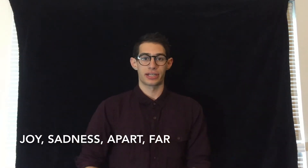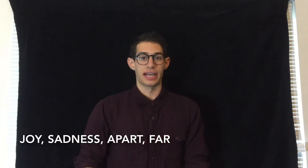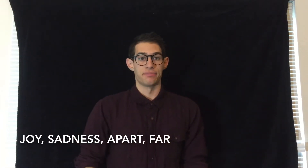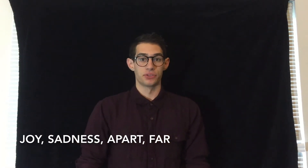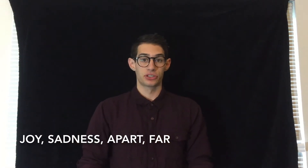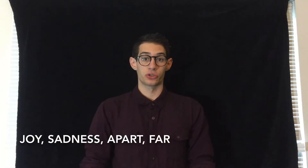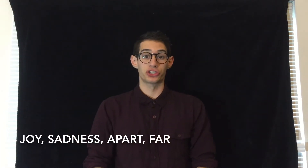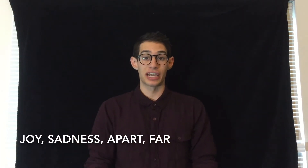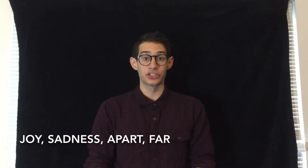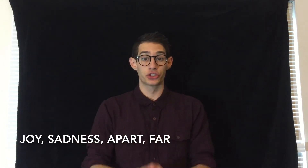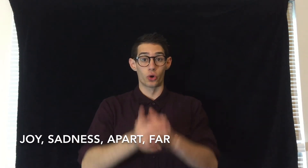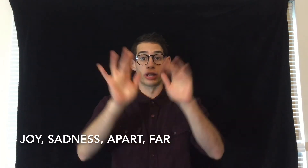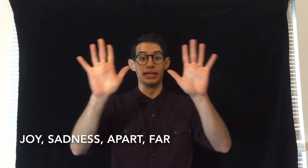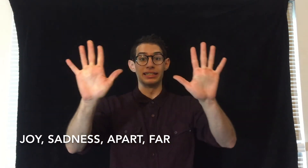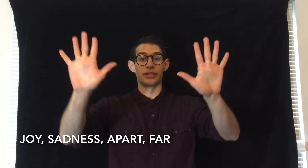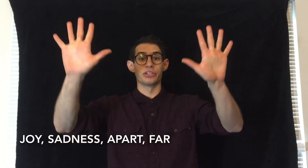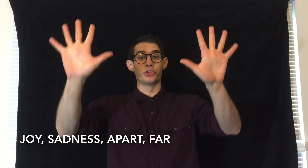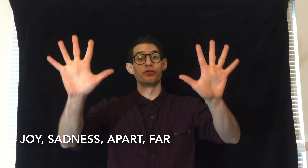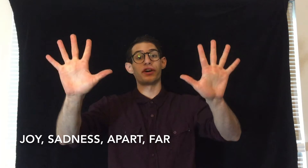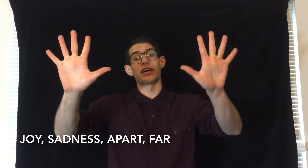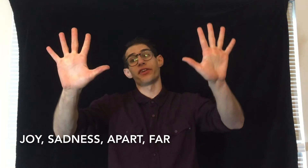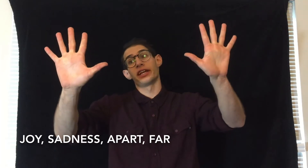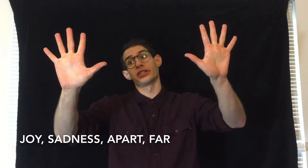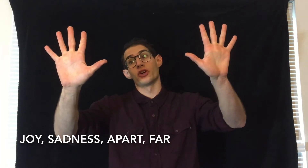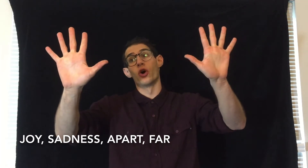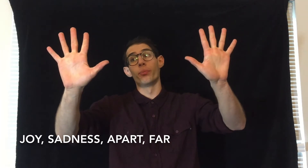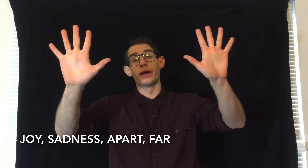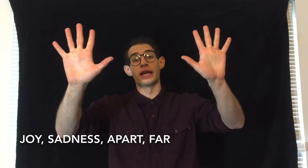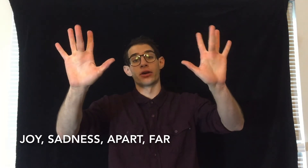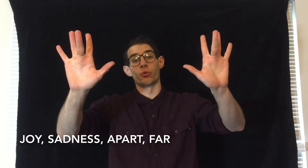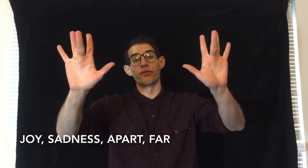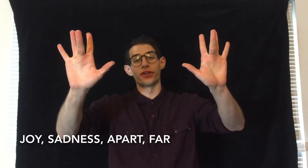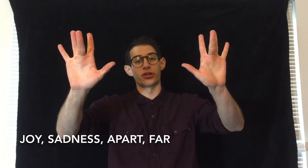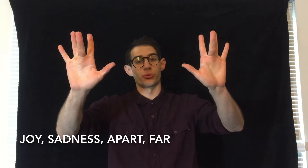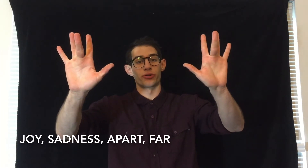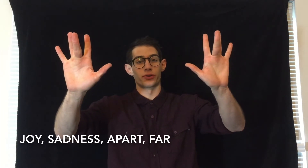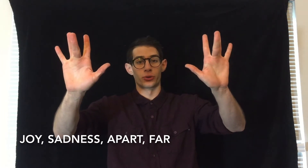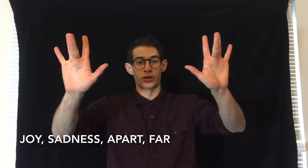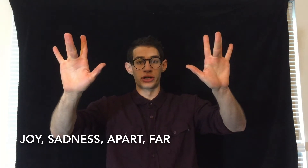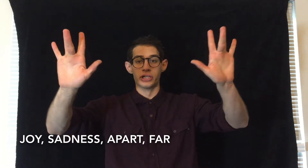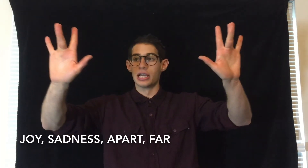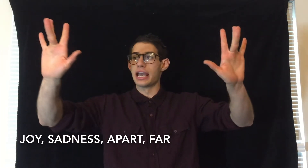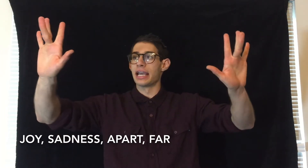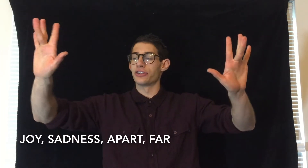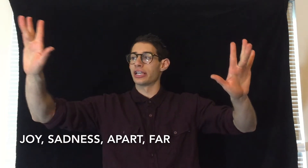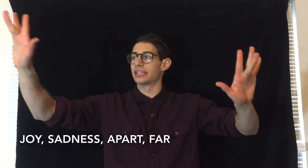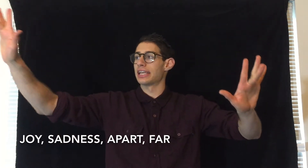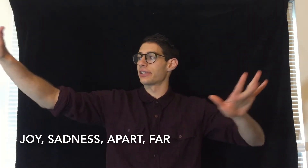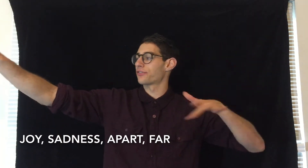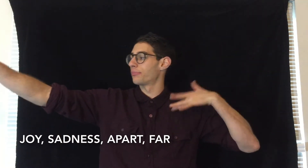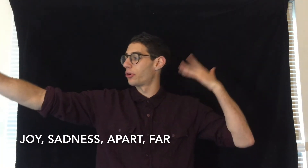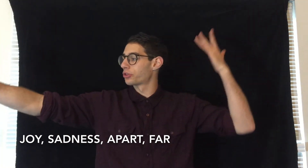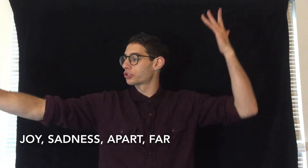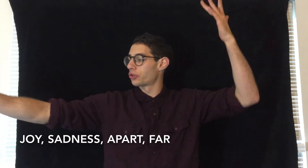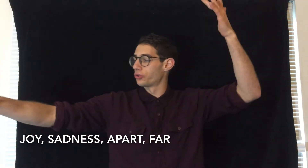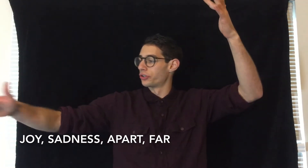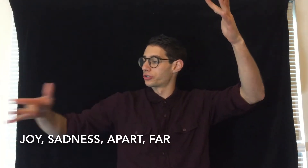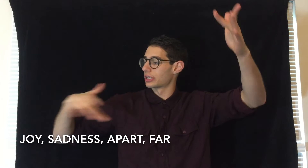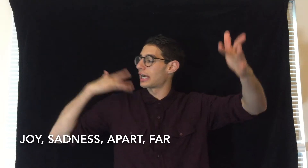Okay, so to sign joy, it's going to be 2-5 hands open, one finger more forward, and you're going to take it from both the shoulders and kind